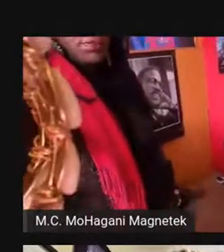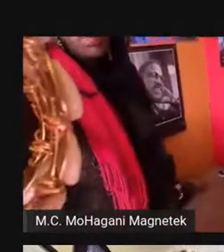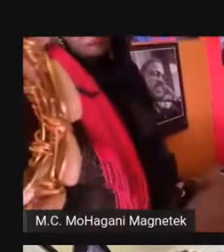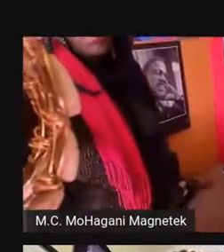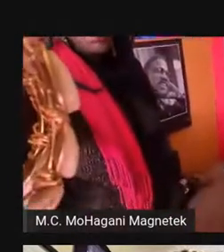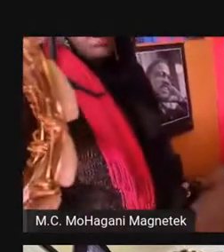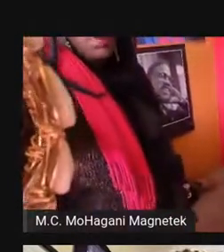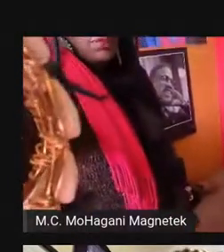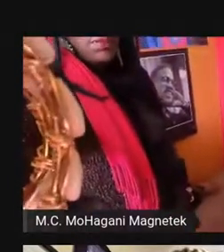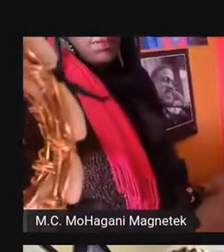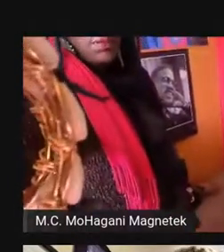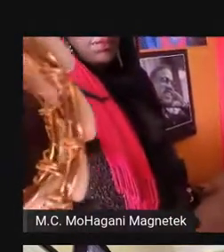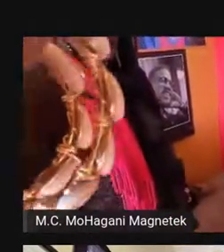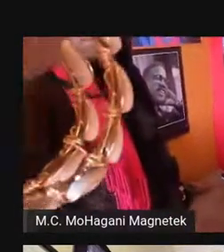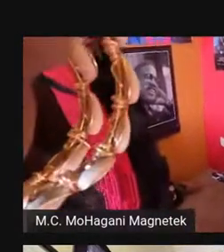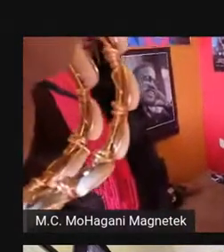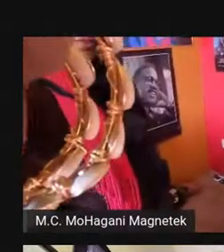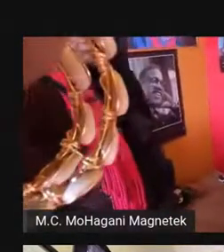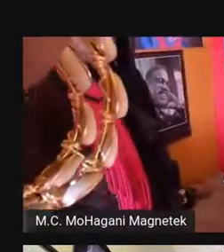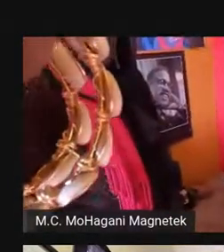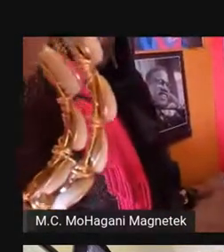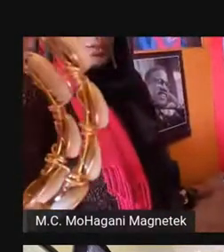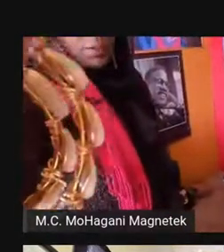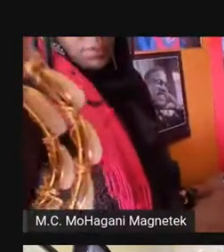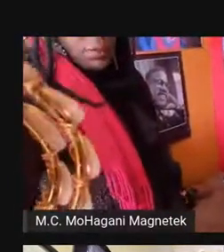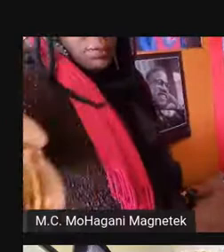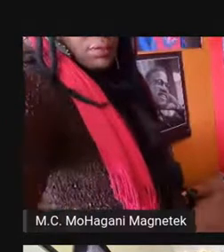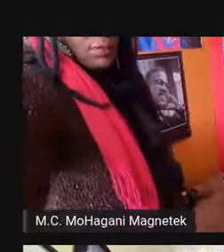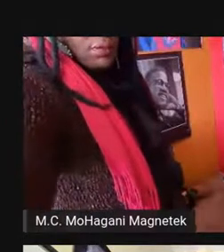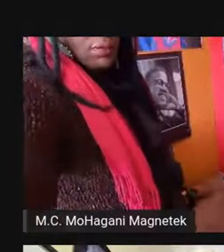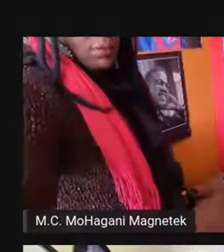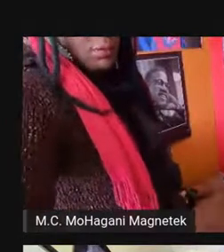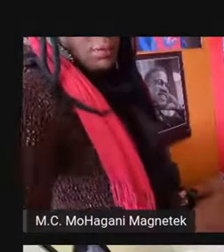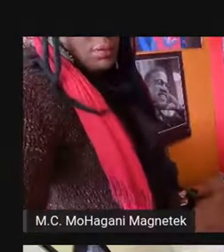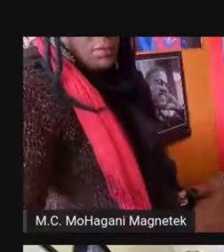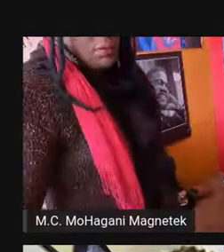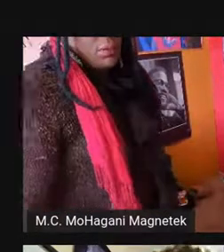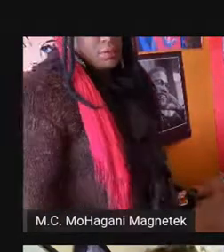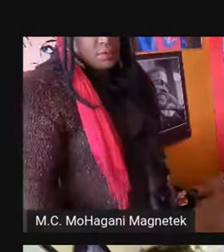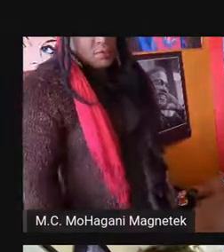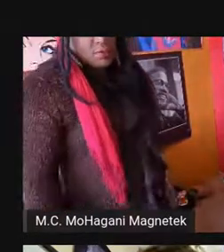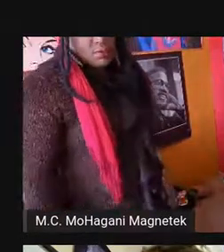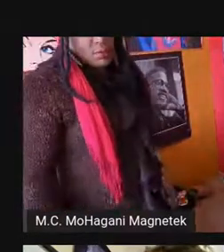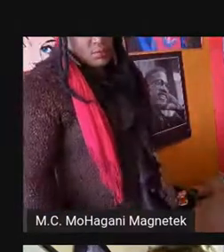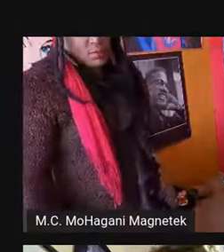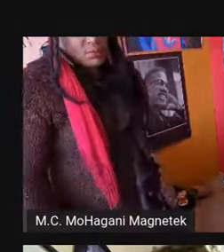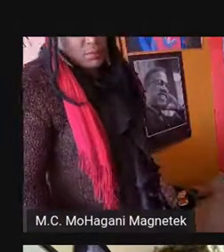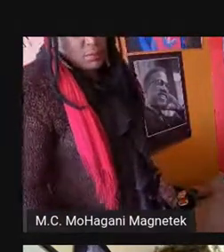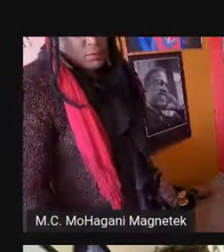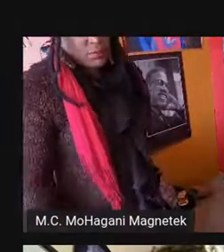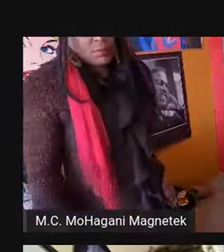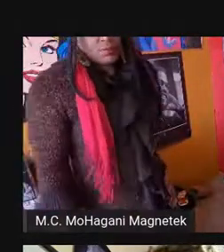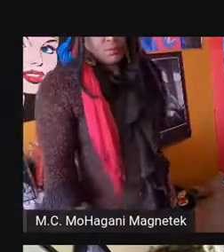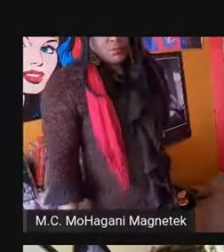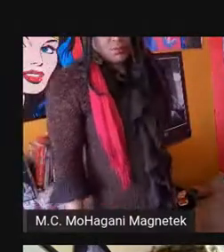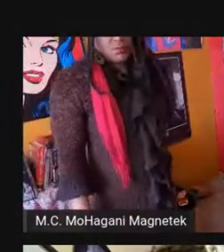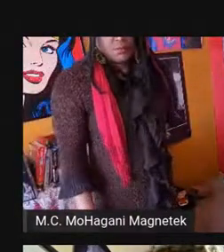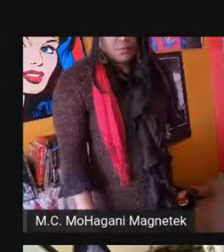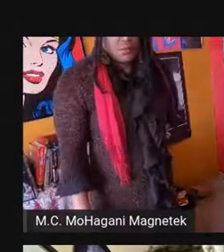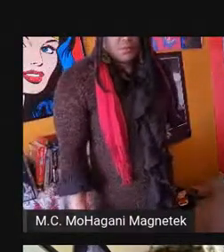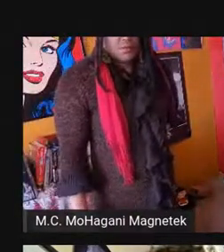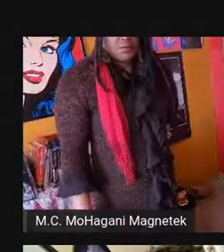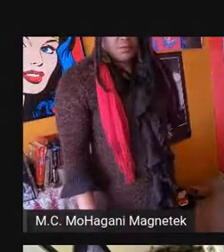So. Thank you so much. And I just wanted to say to everyone, it's been an